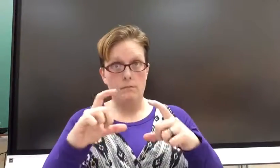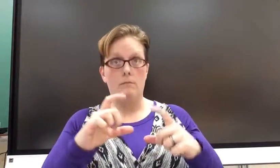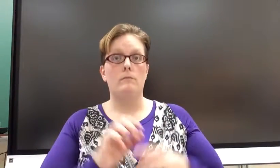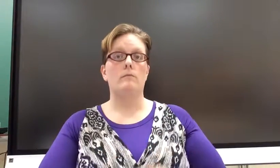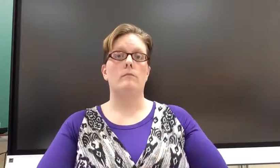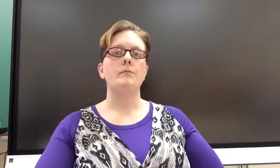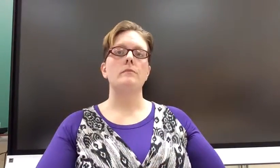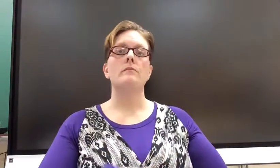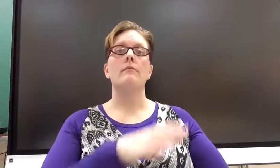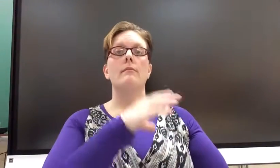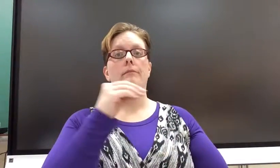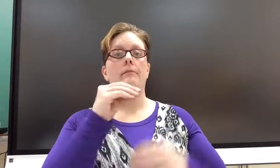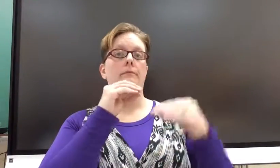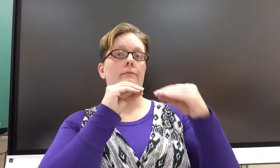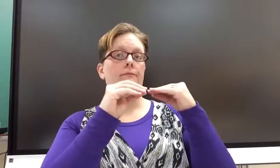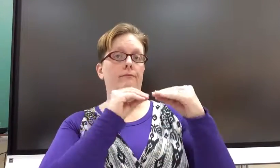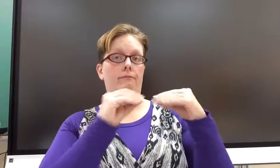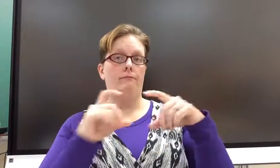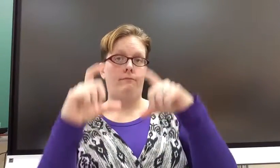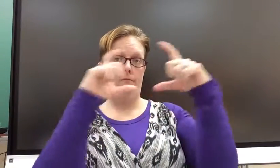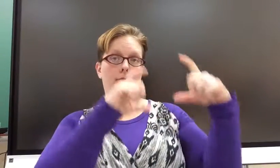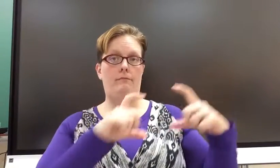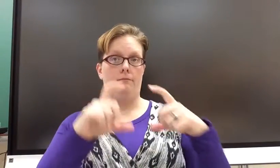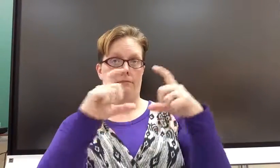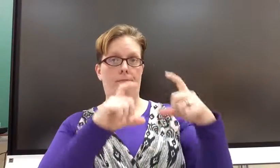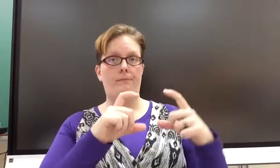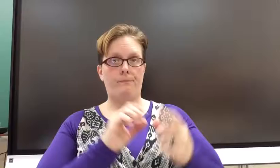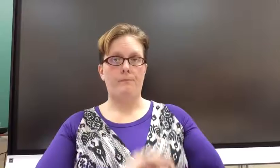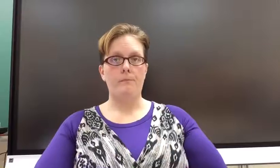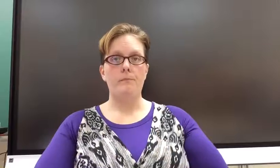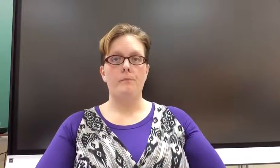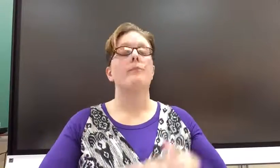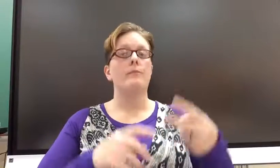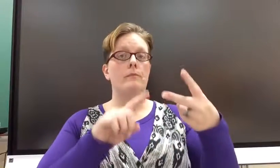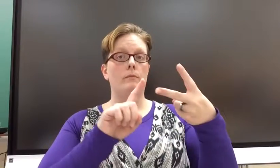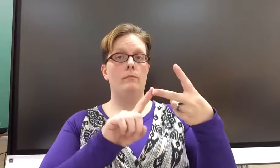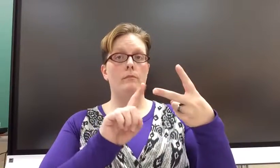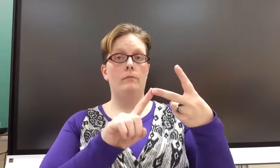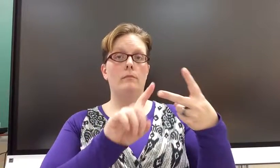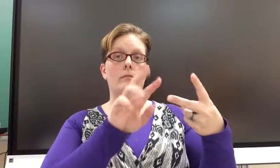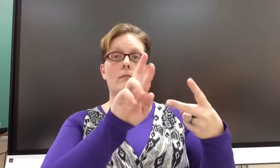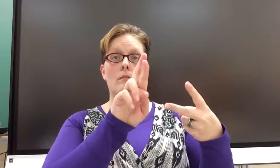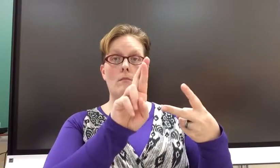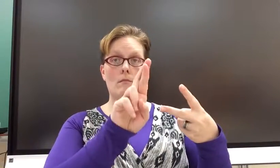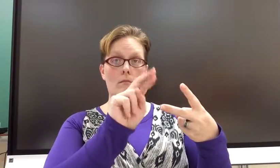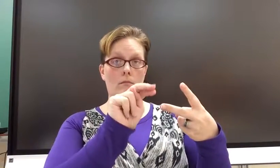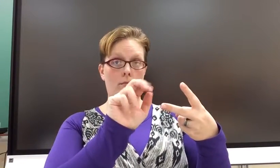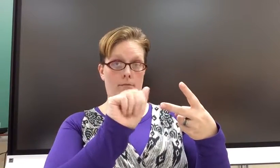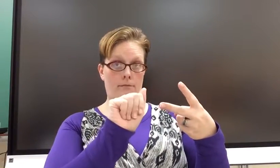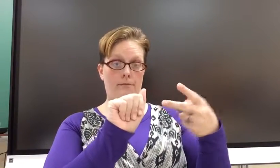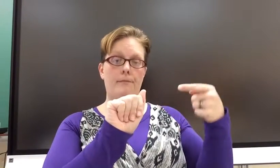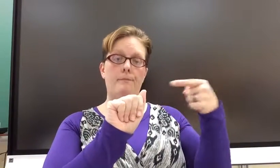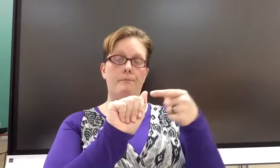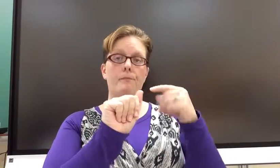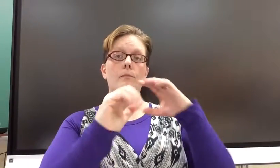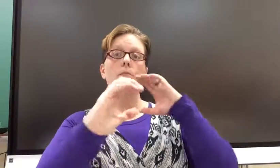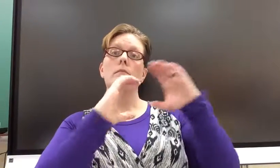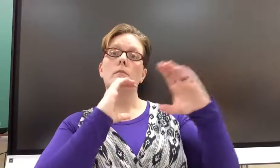are used for making new cells. And also, they will fix cells that need it. The second kind,